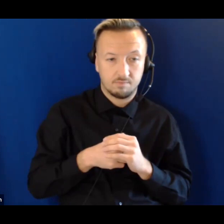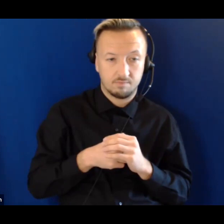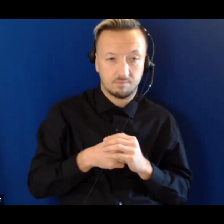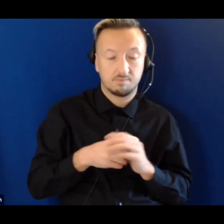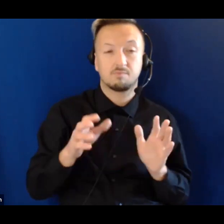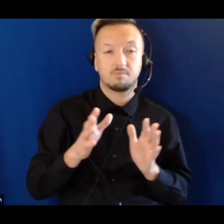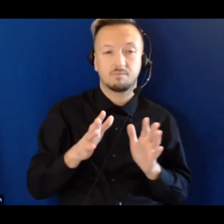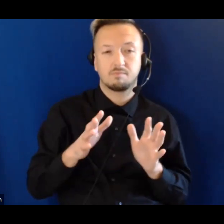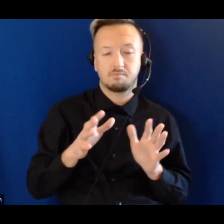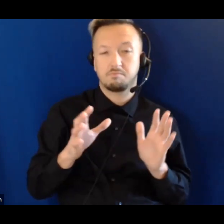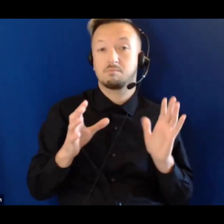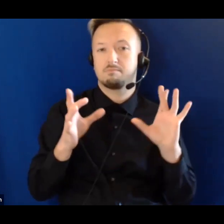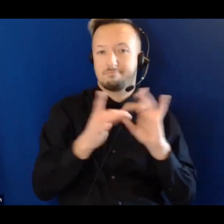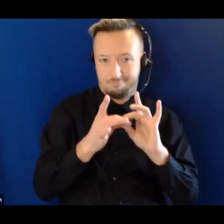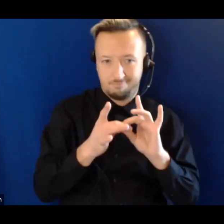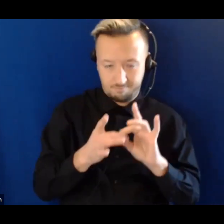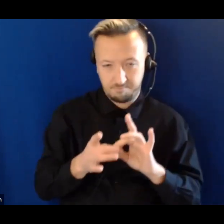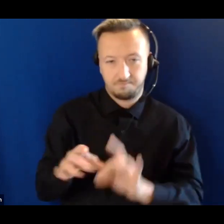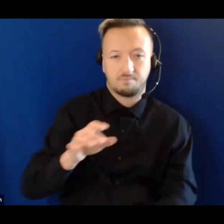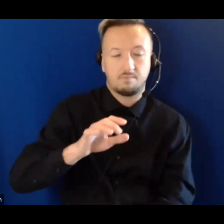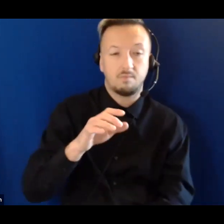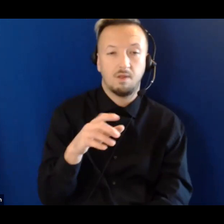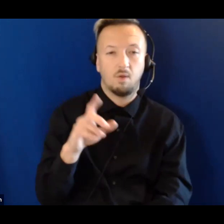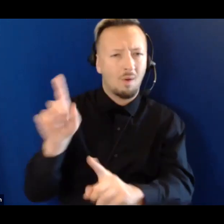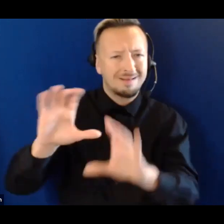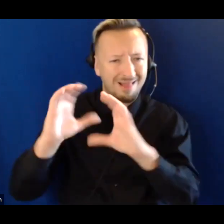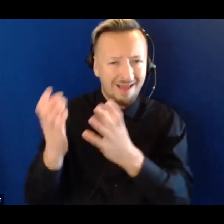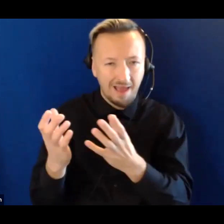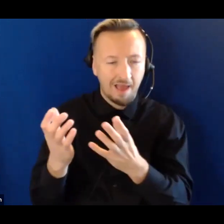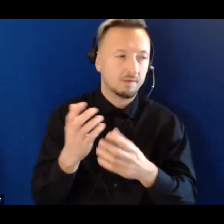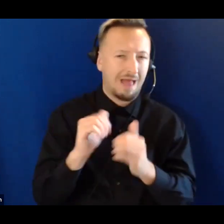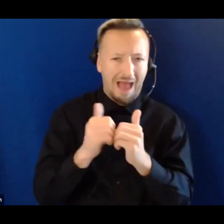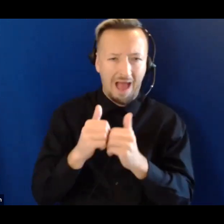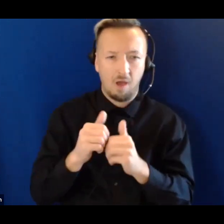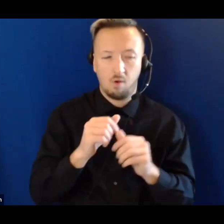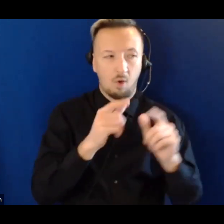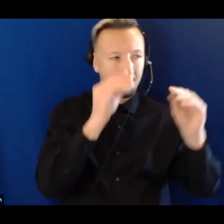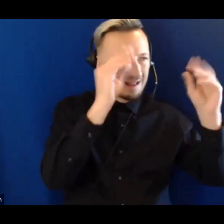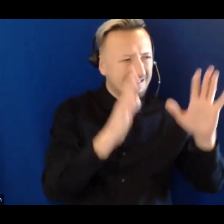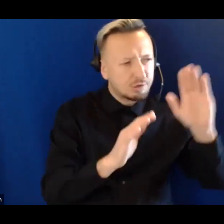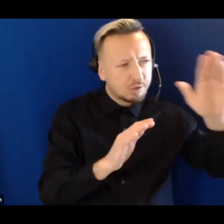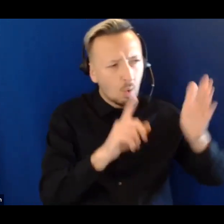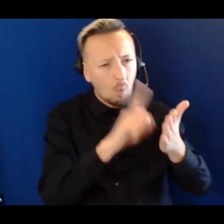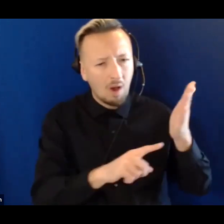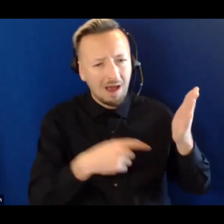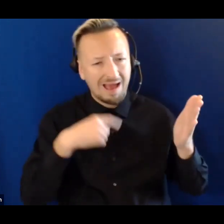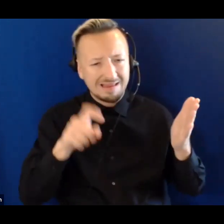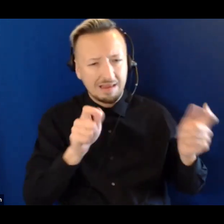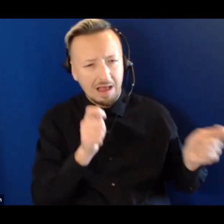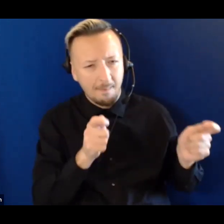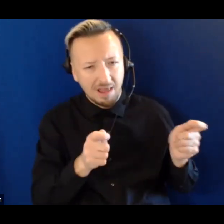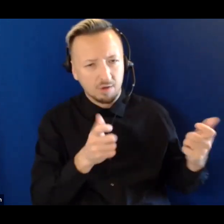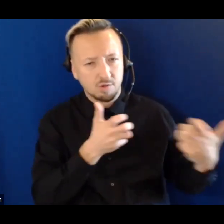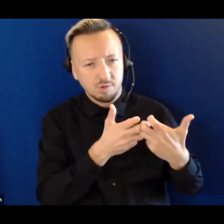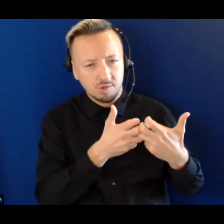so they work with, you know, like my getting to class, or, you know, my teachers and letting them know the accommodations that I need. But when it comes to